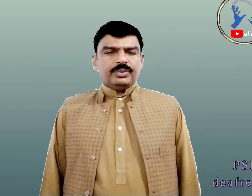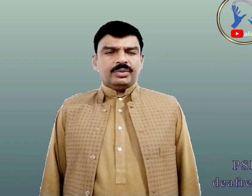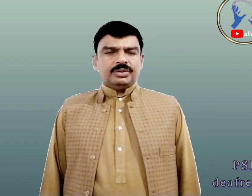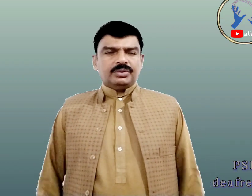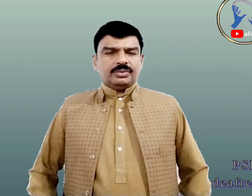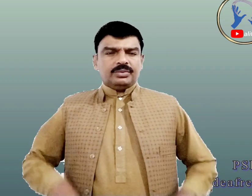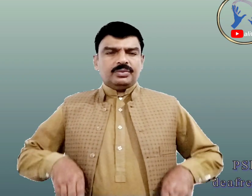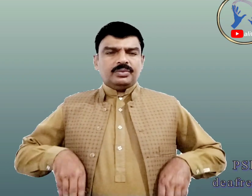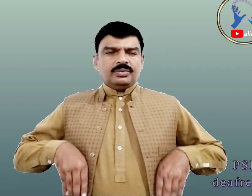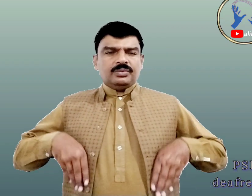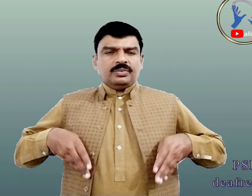polio,